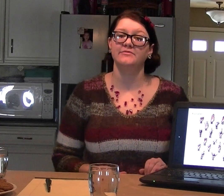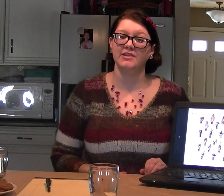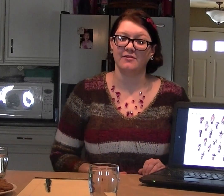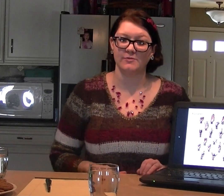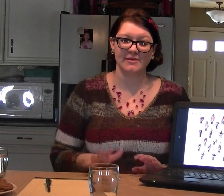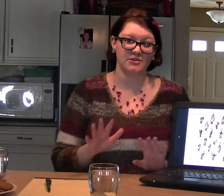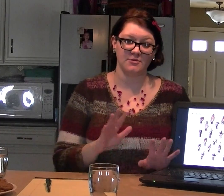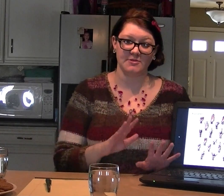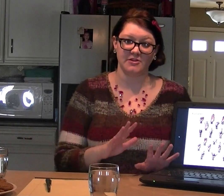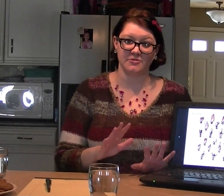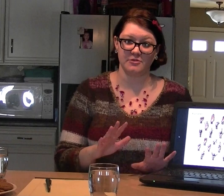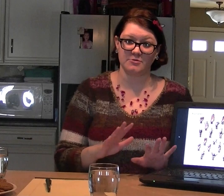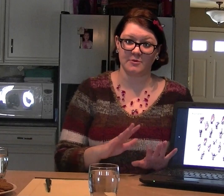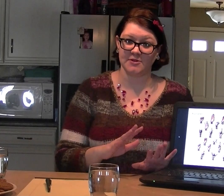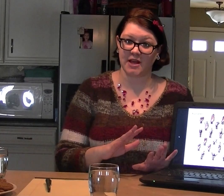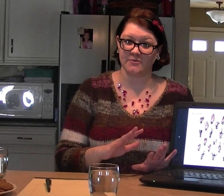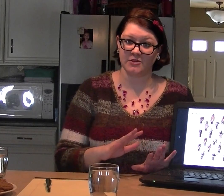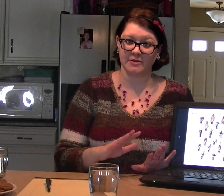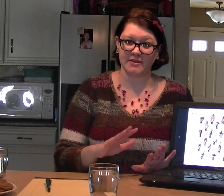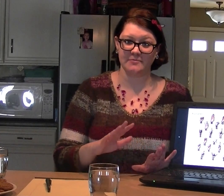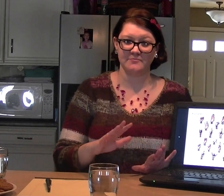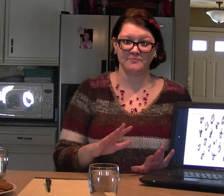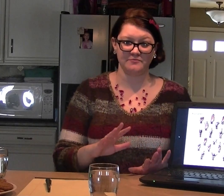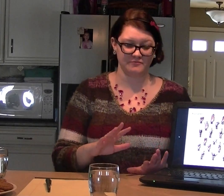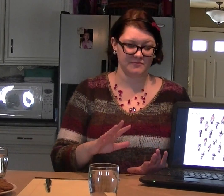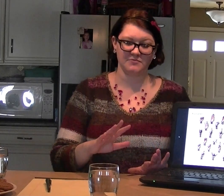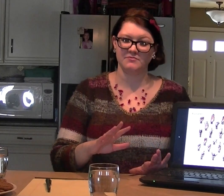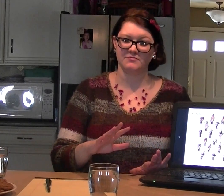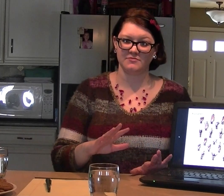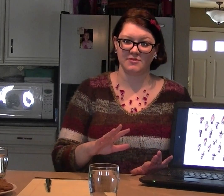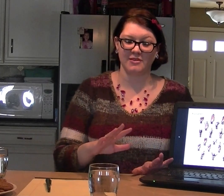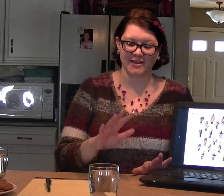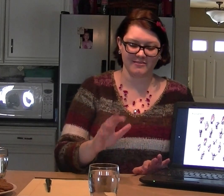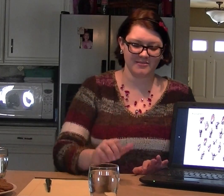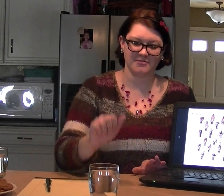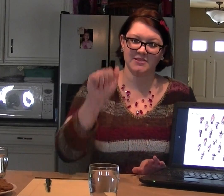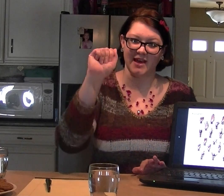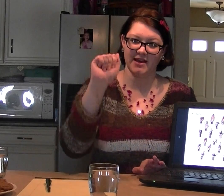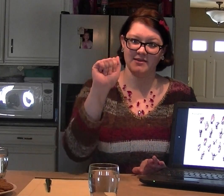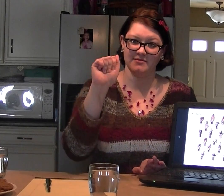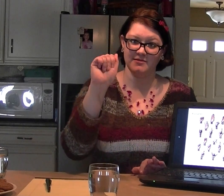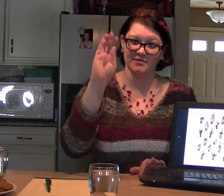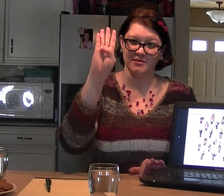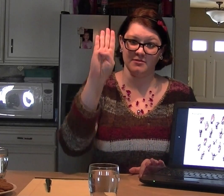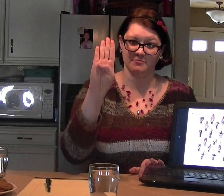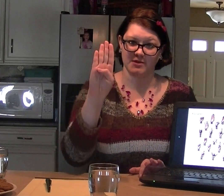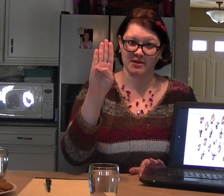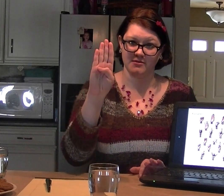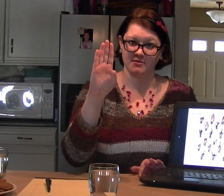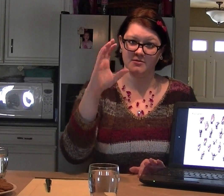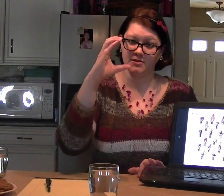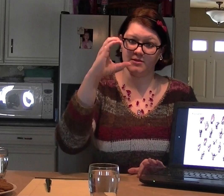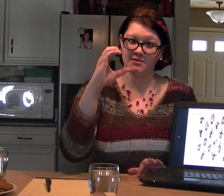the alphabet. Do you want me to go through it one more time really quickly? Okay, so it's A, B,